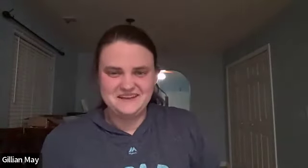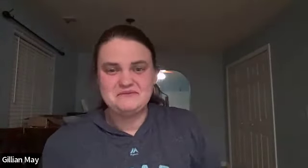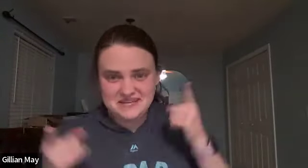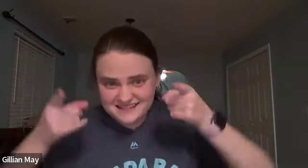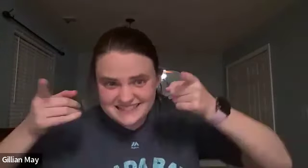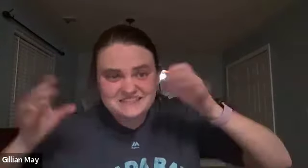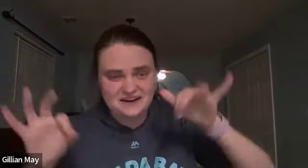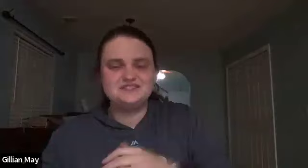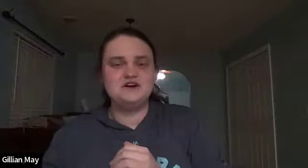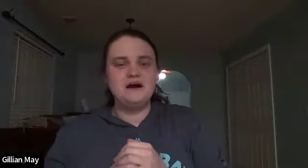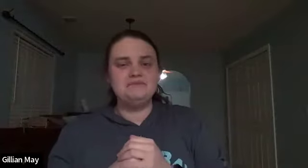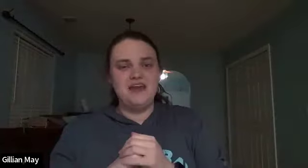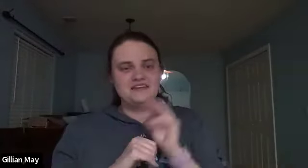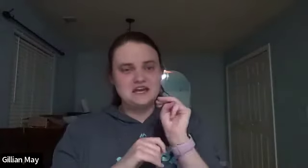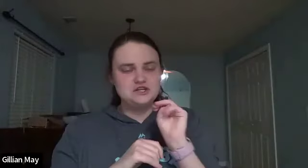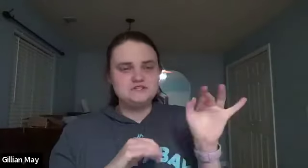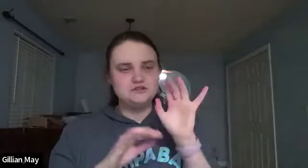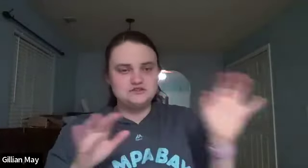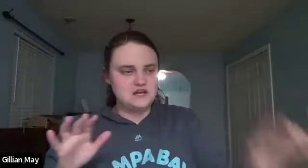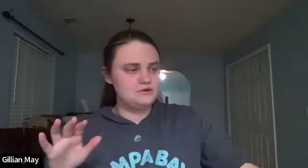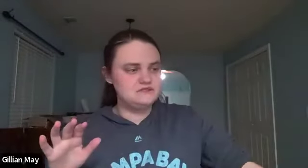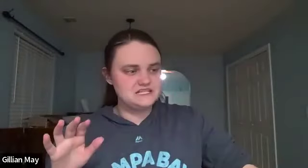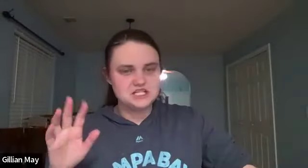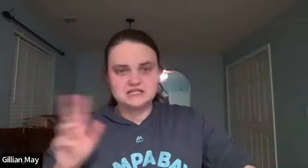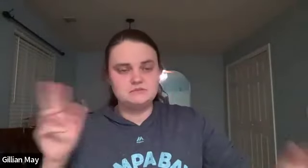But yeah, see there. So yeah, that's how you would do your double digit.